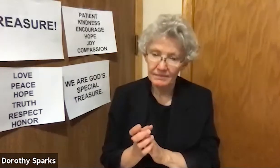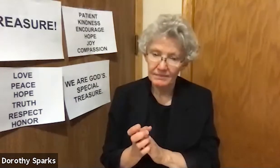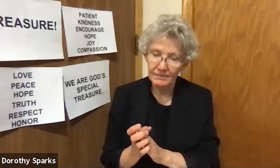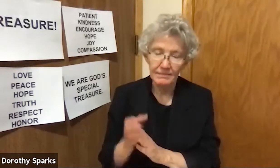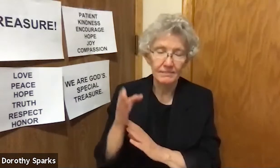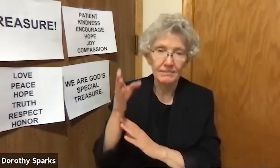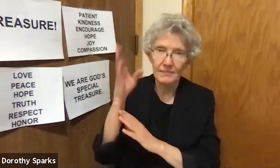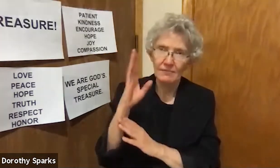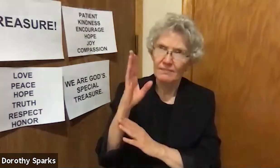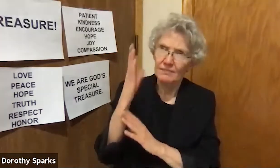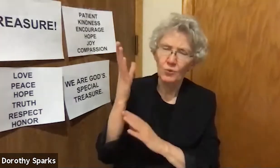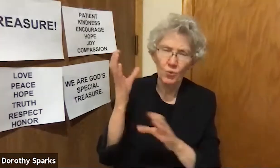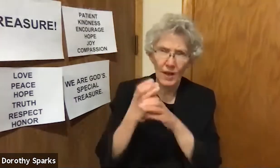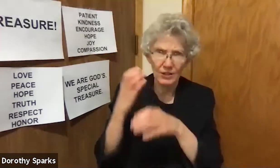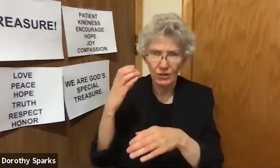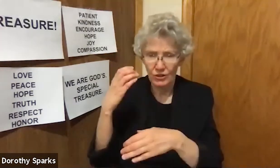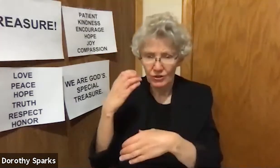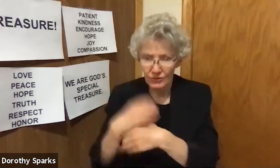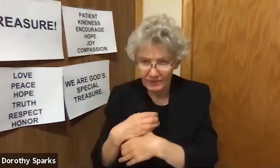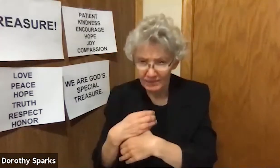Let us pray.